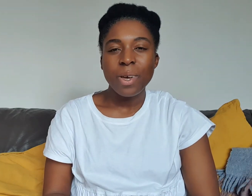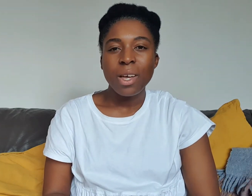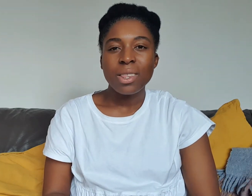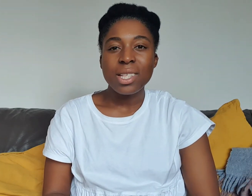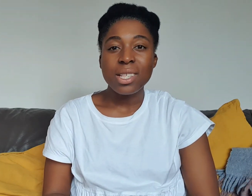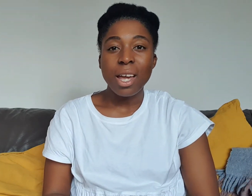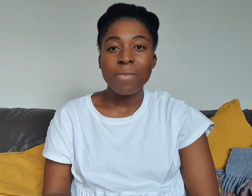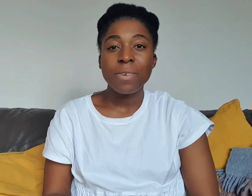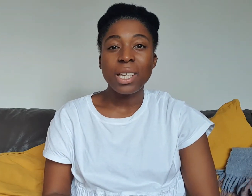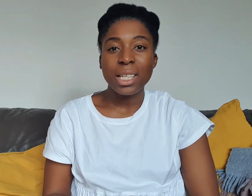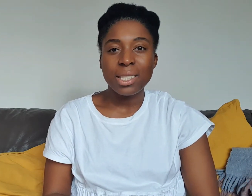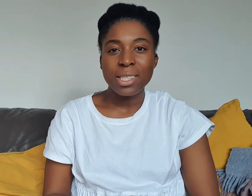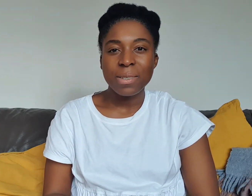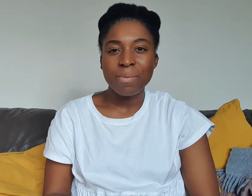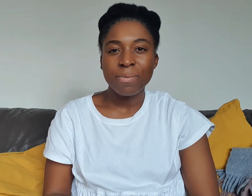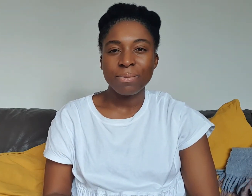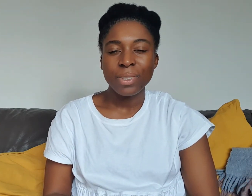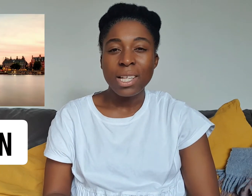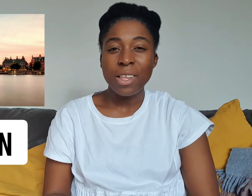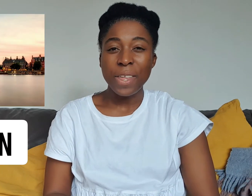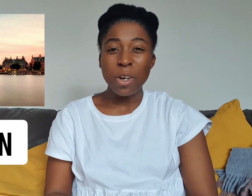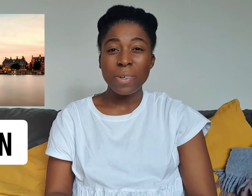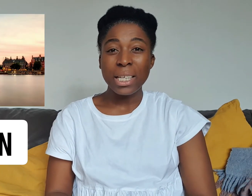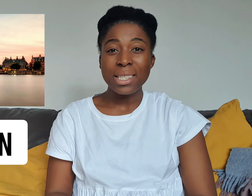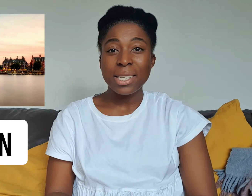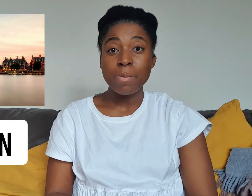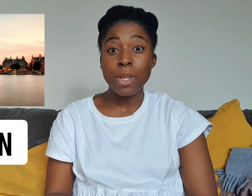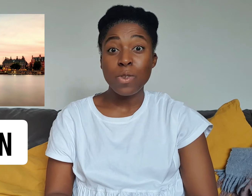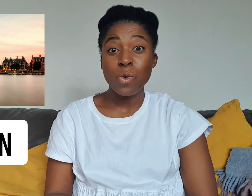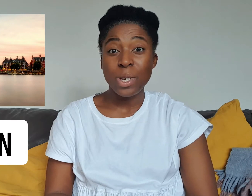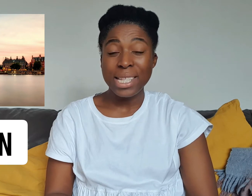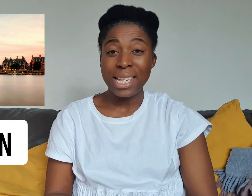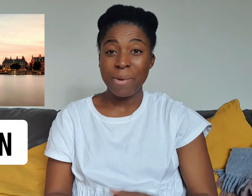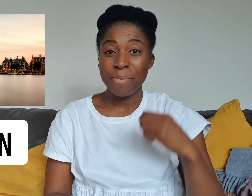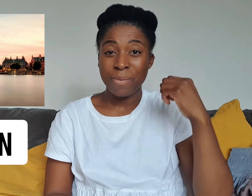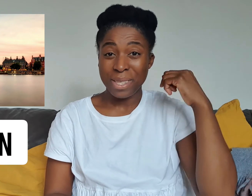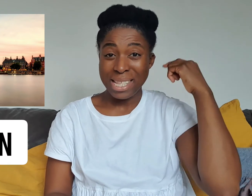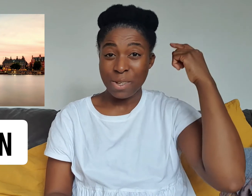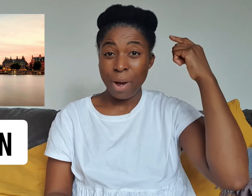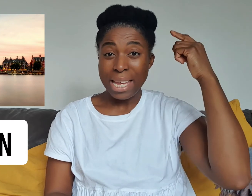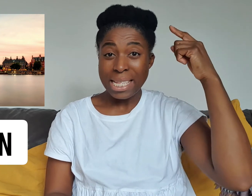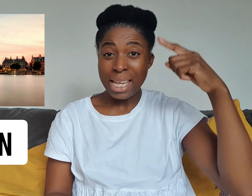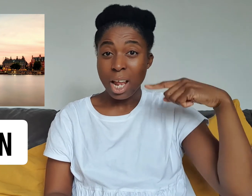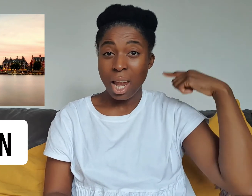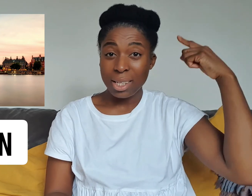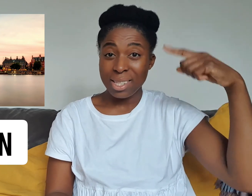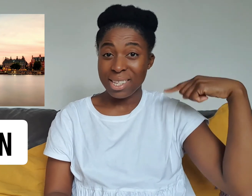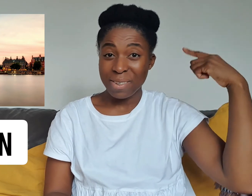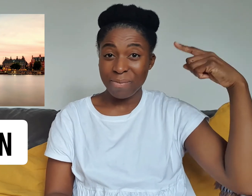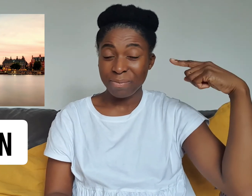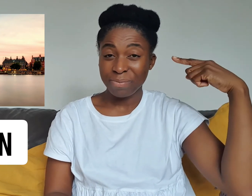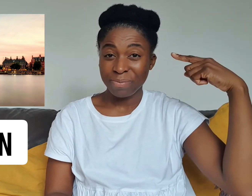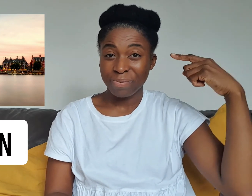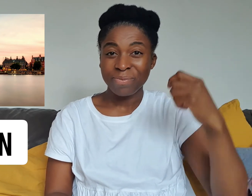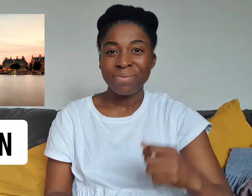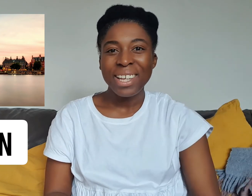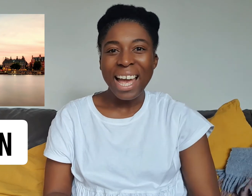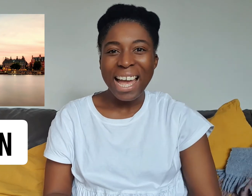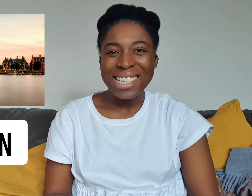So the sign for London. So think of London as being noisy. So this is quite easy. London. And